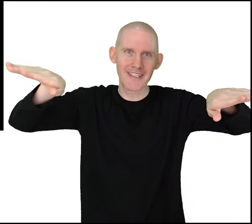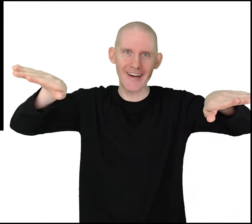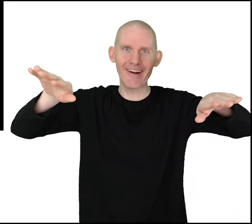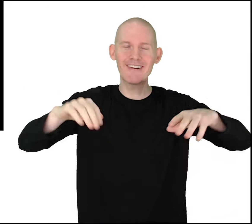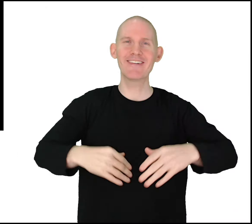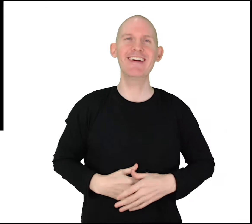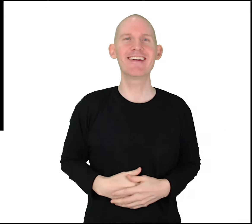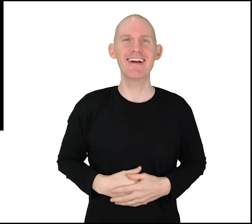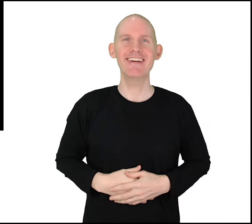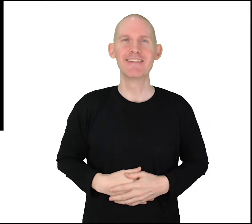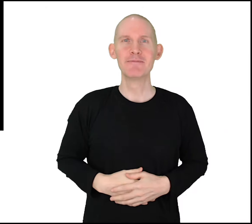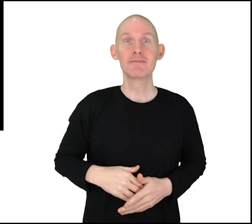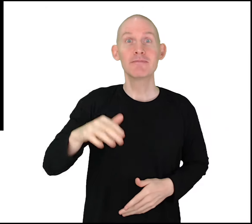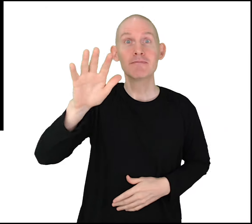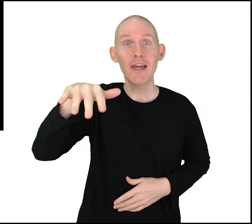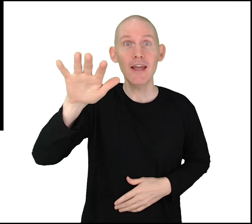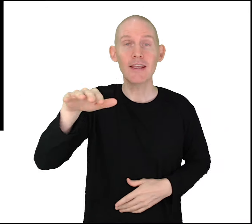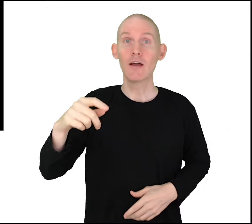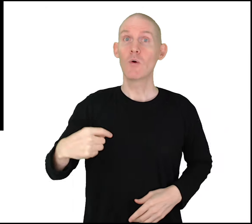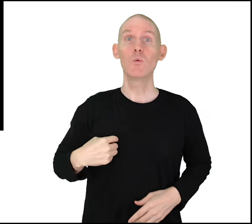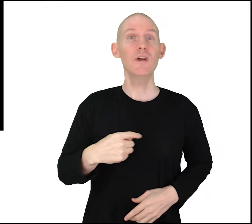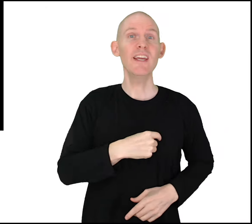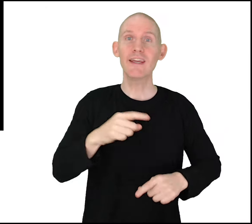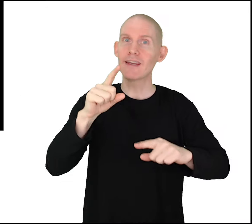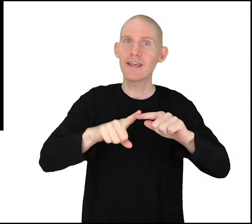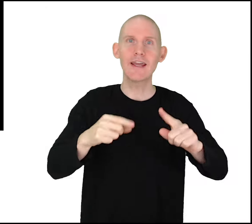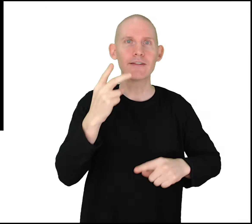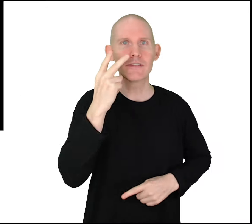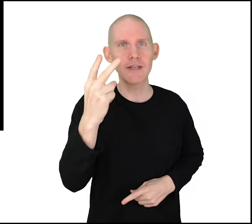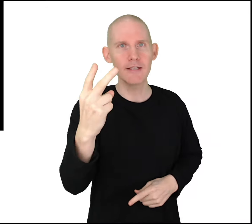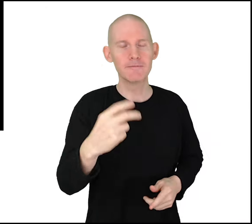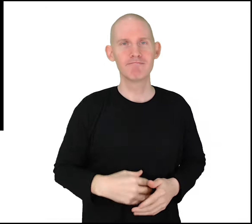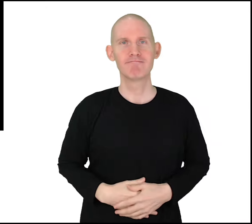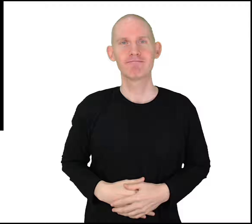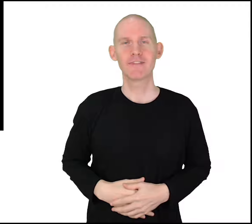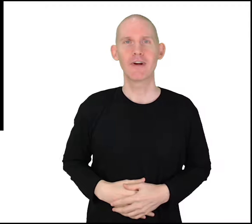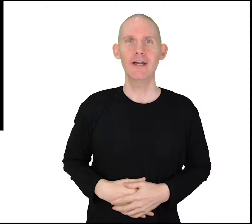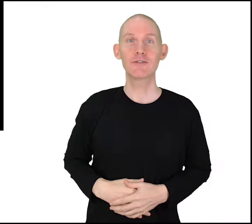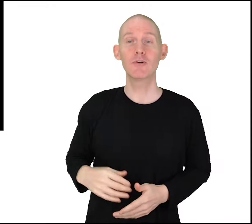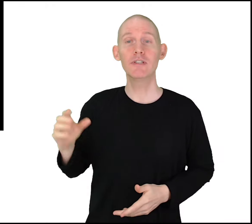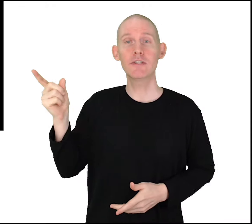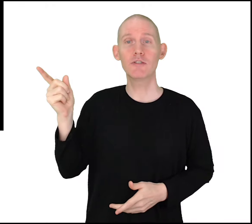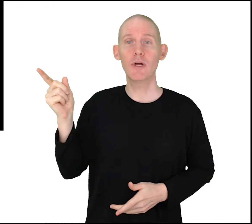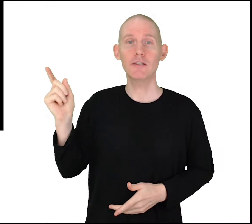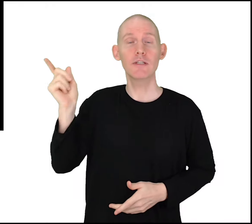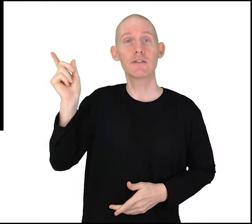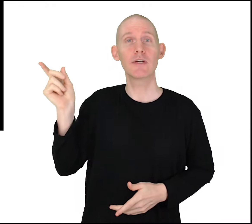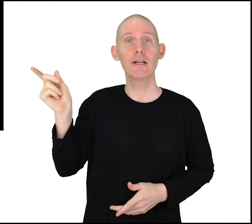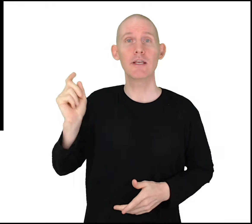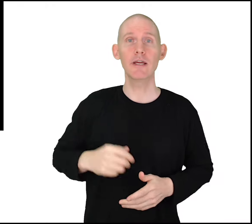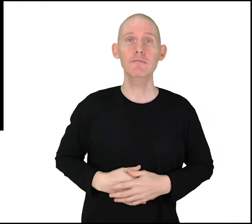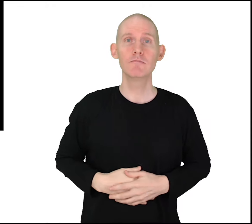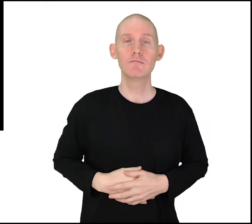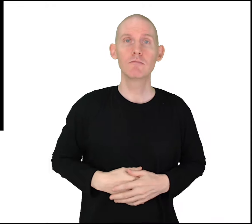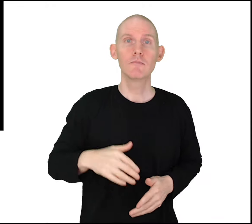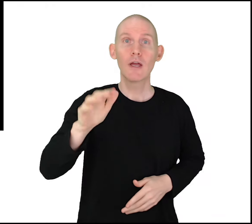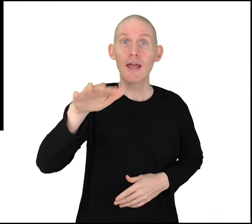out of the way, right? Hey, we can't see. All right, so in this situation, let's sign it again.